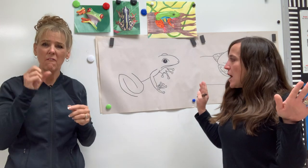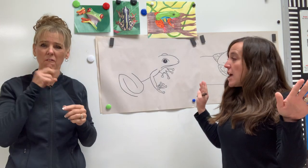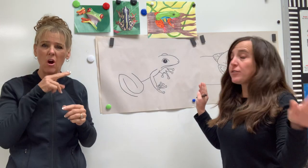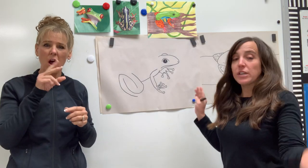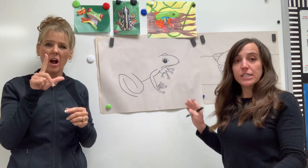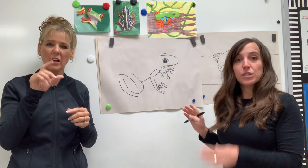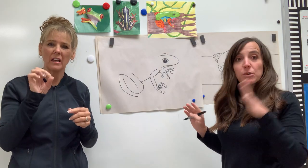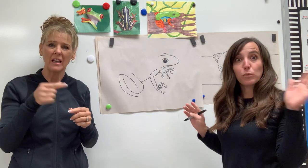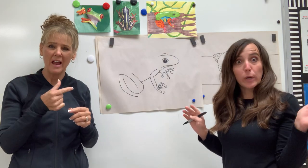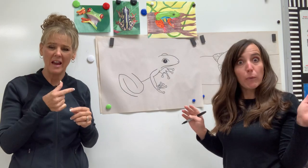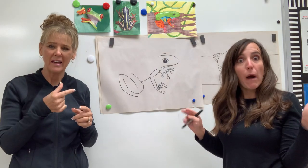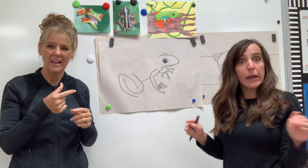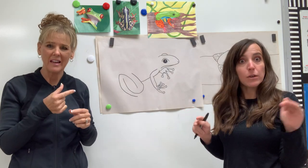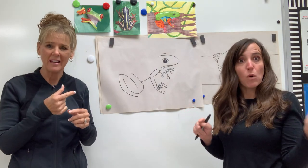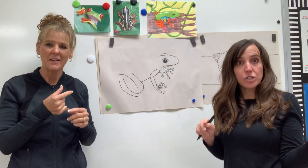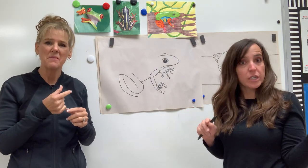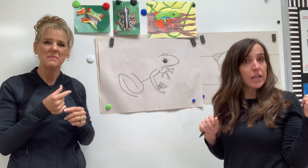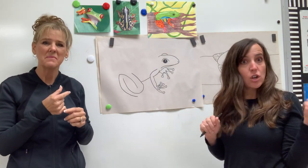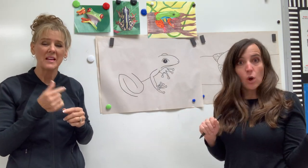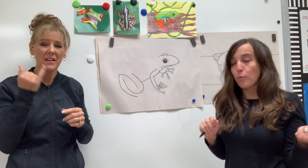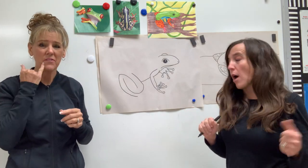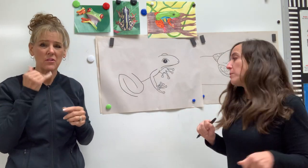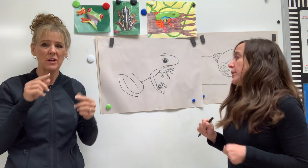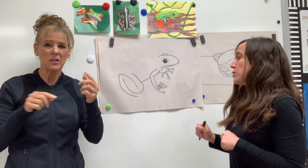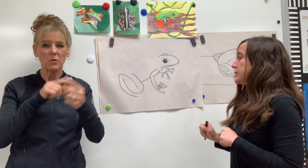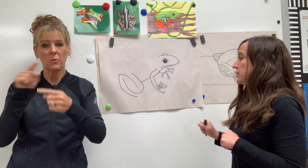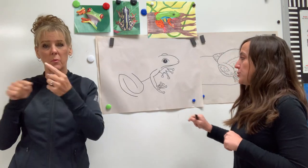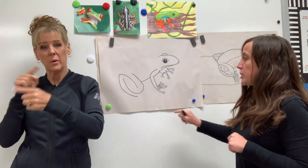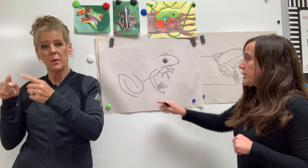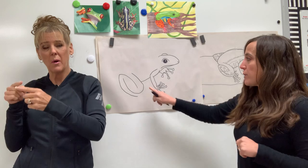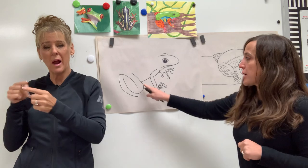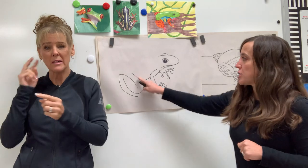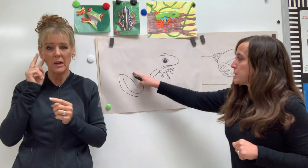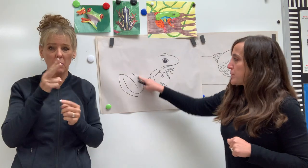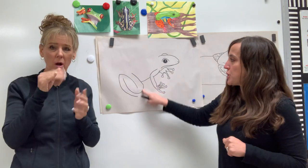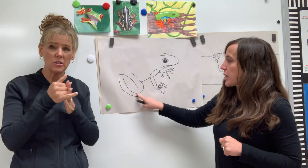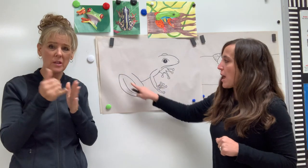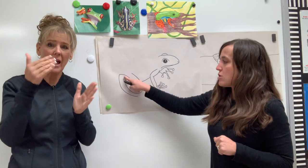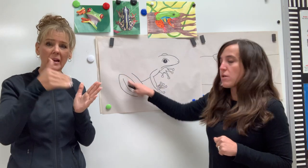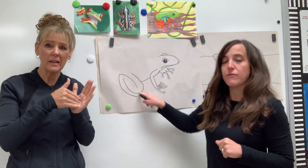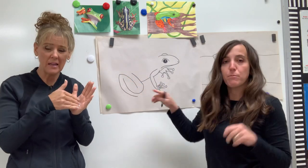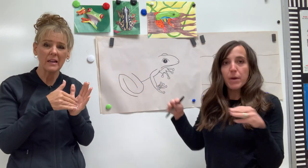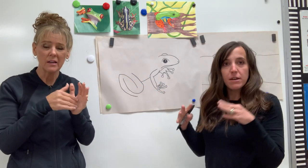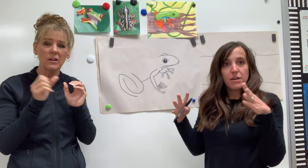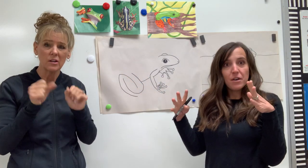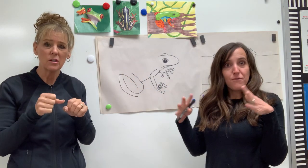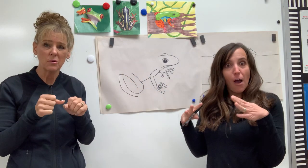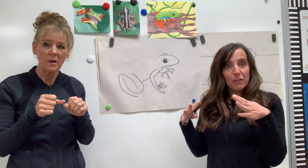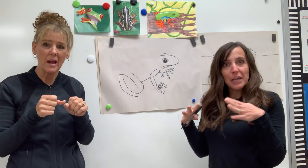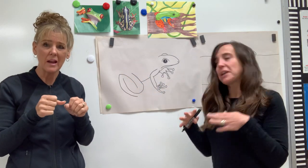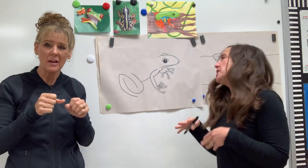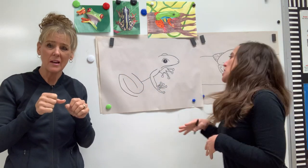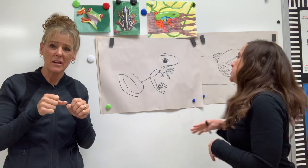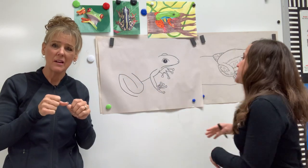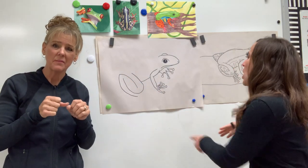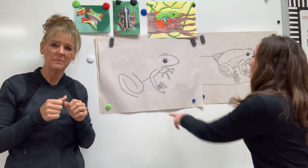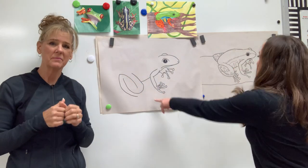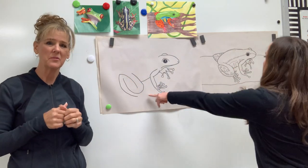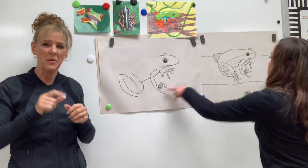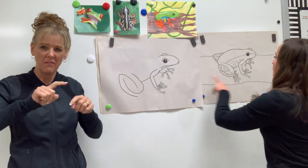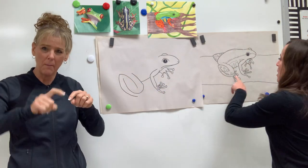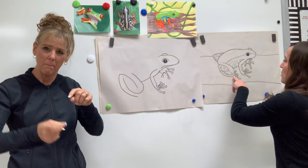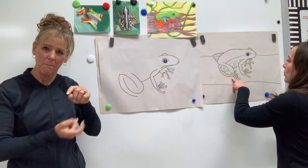directions. If you need to rewind and watch it again, no problem. I know it's a little tricky directions, but check it out. You have a bent frog leg.